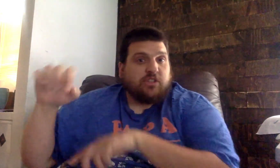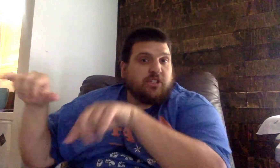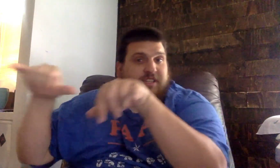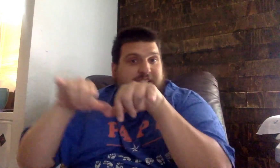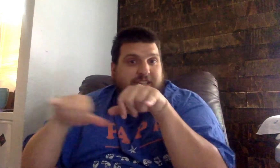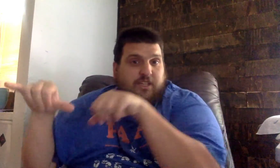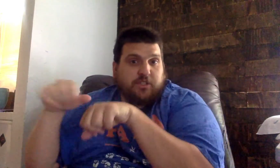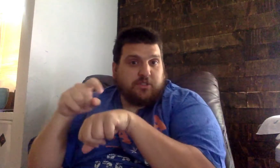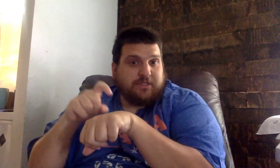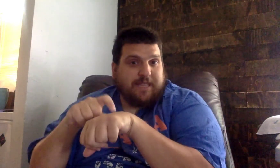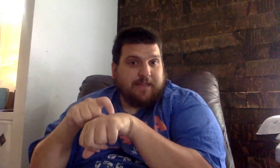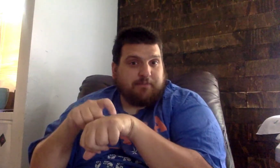Eastern Standard Time,